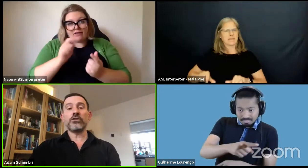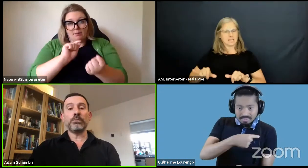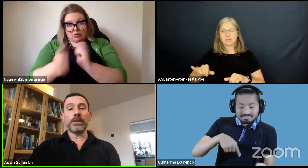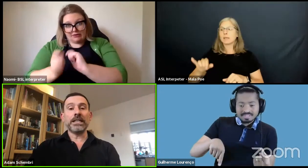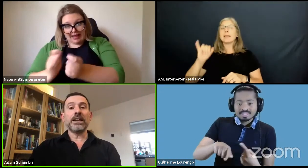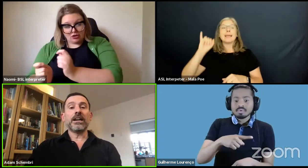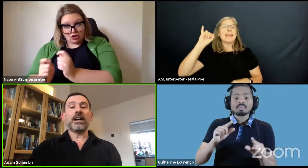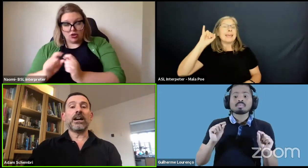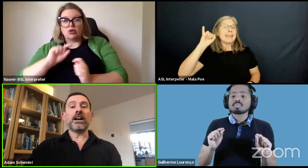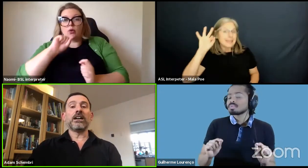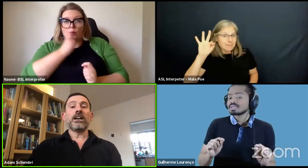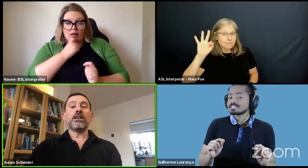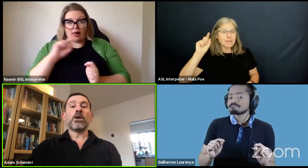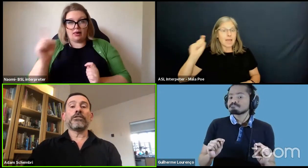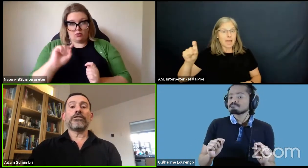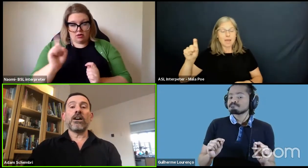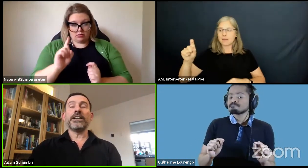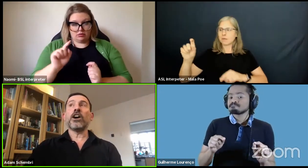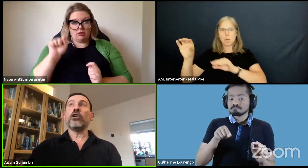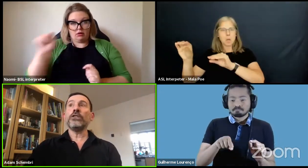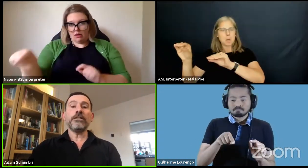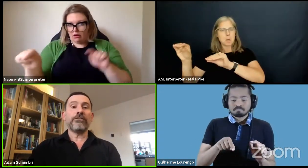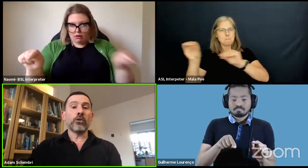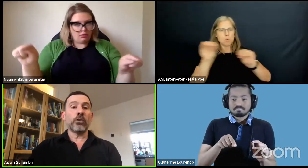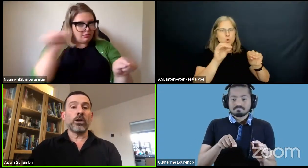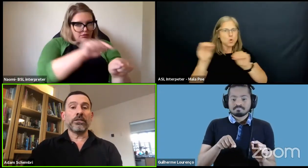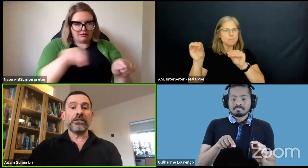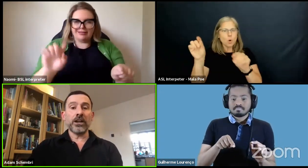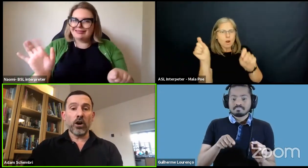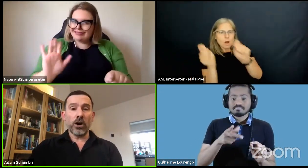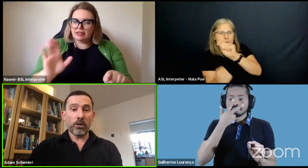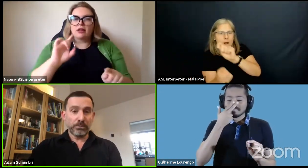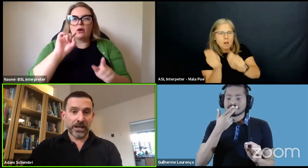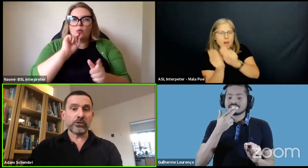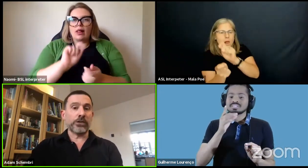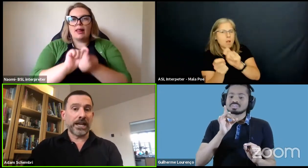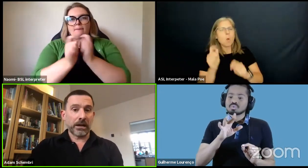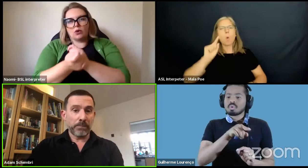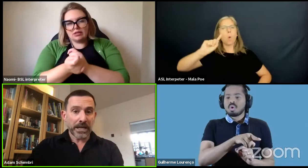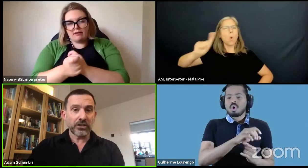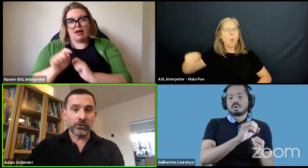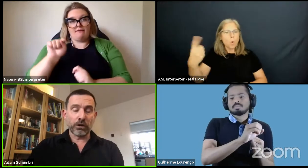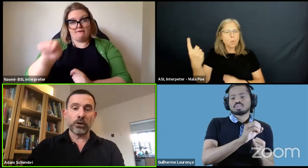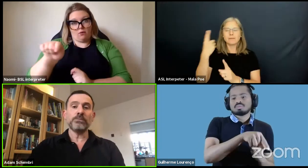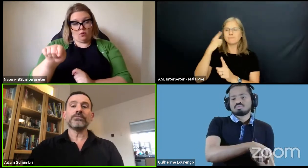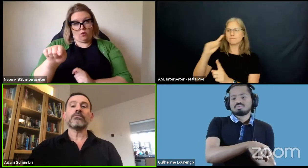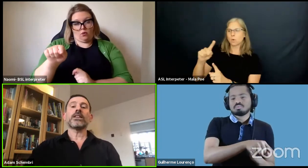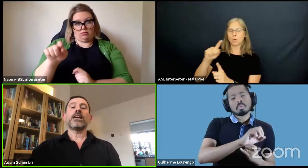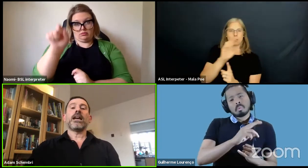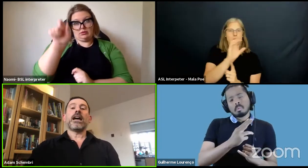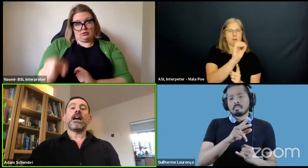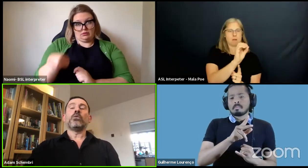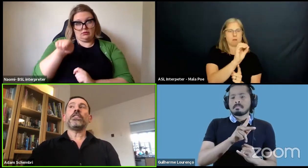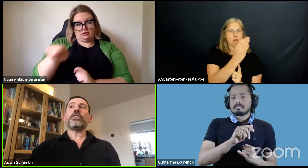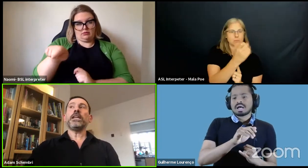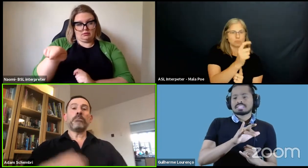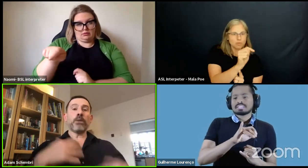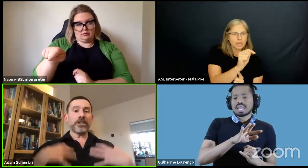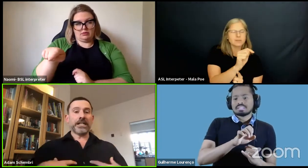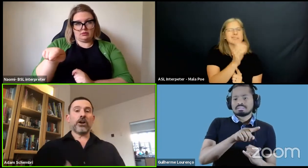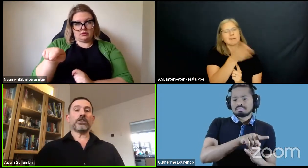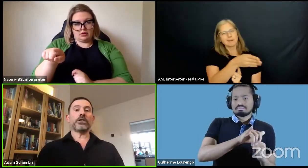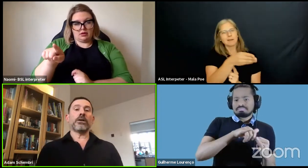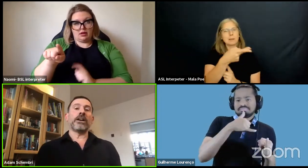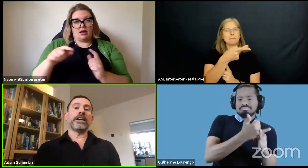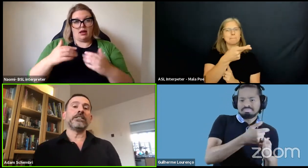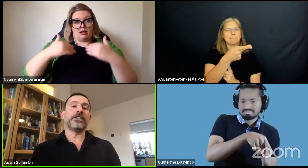tends to be modified only for the object or the patient role, with the